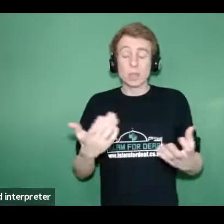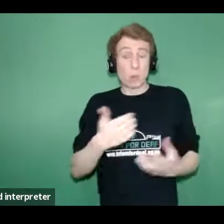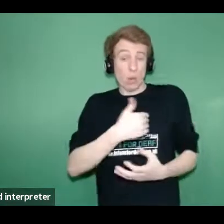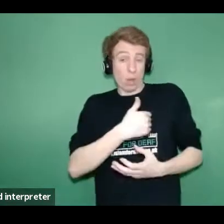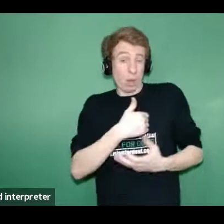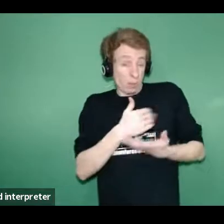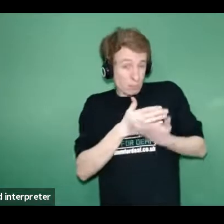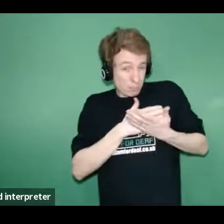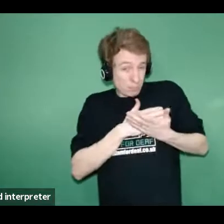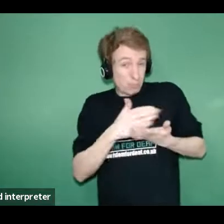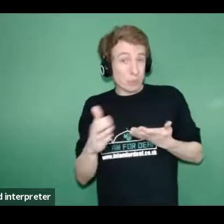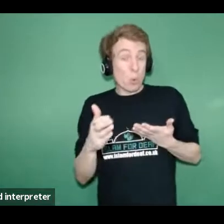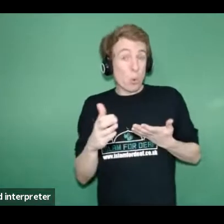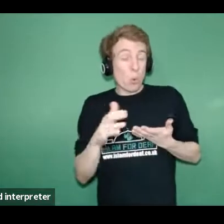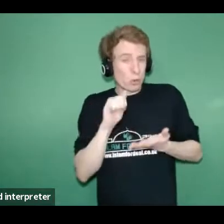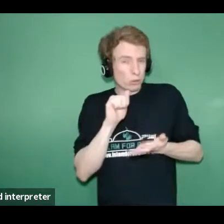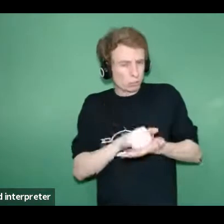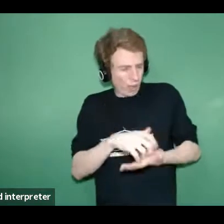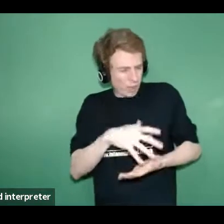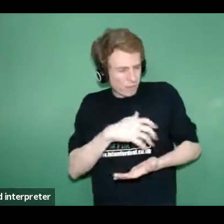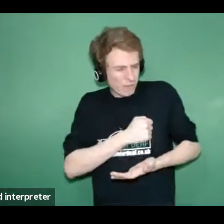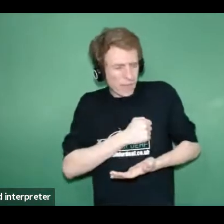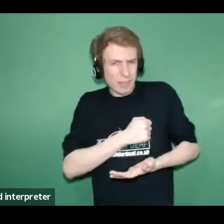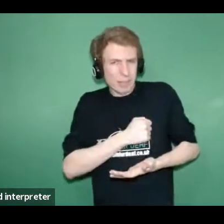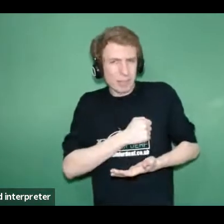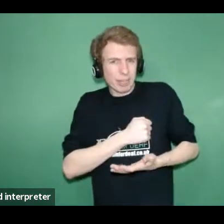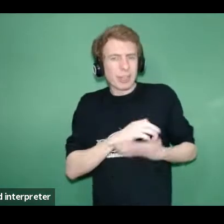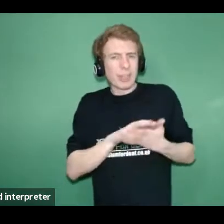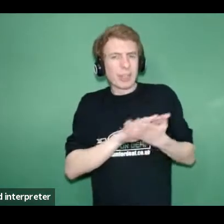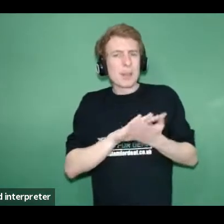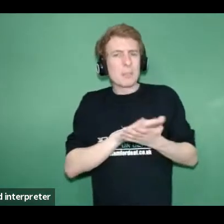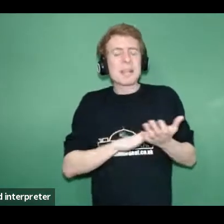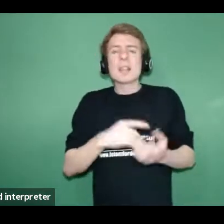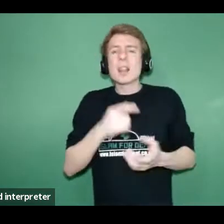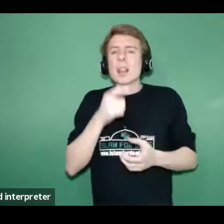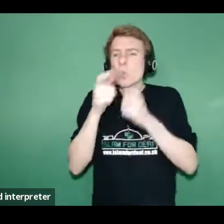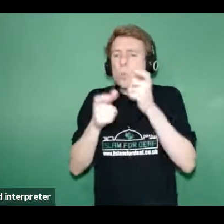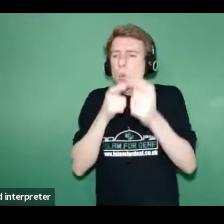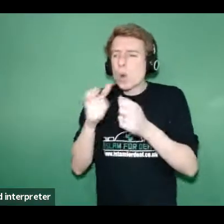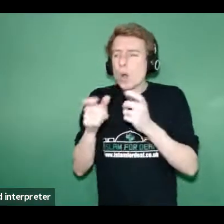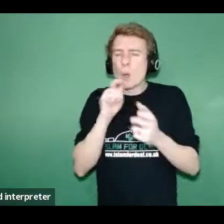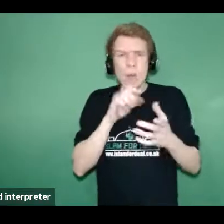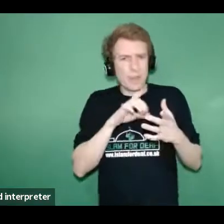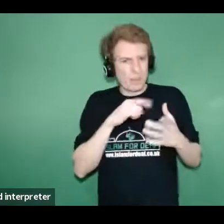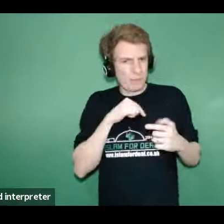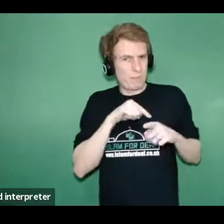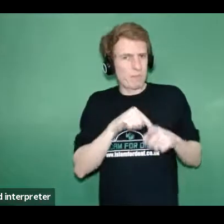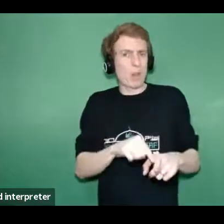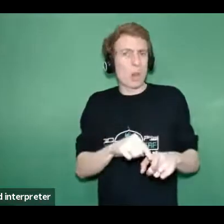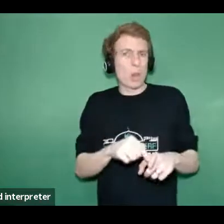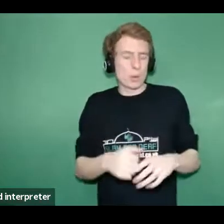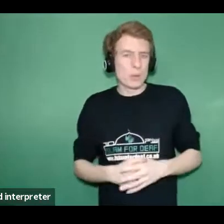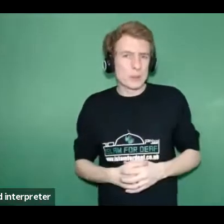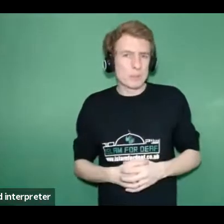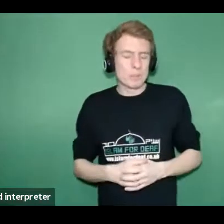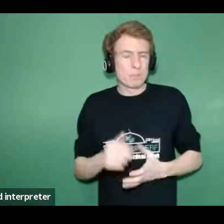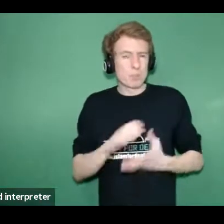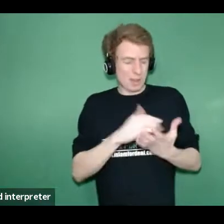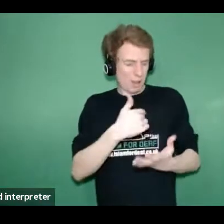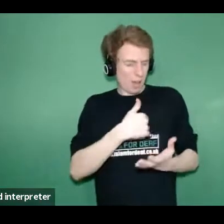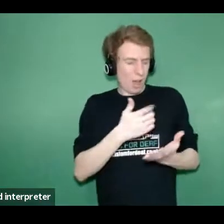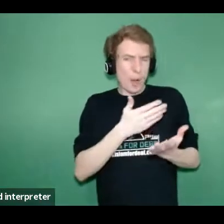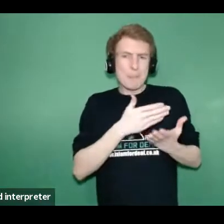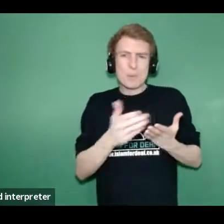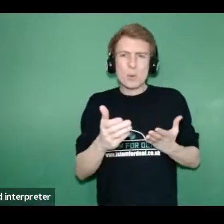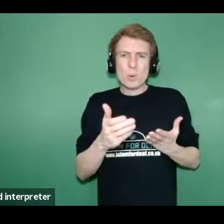then the actions of the tongue follow accordingly, such that the tongue, it speaks truthfully and it does